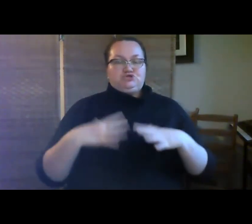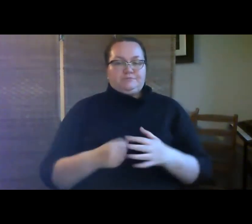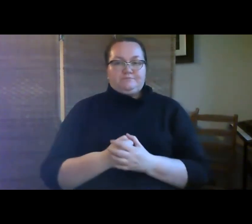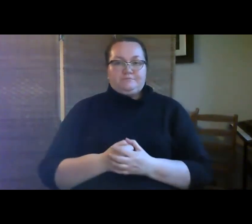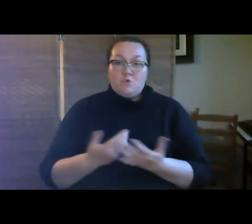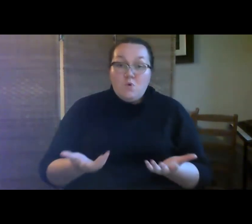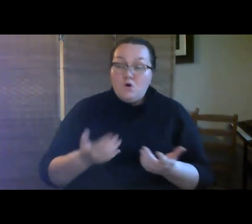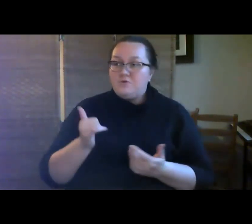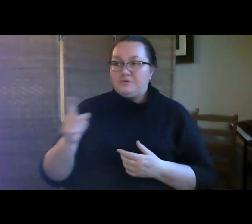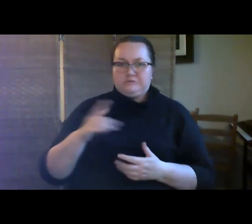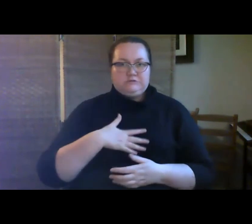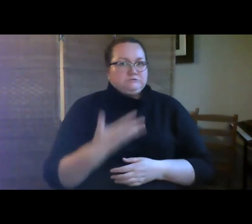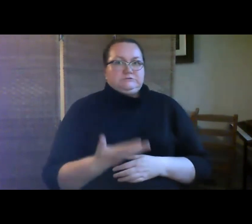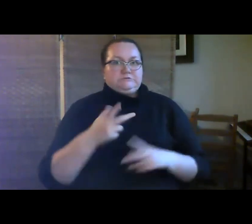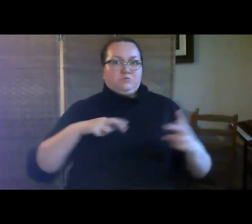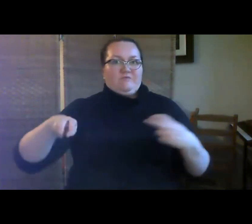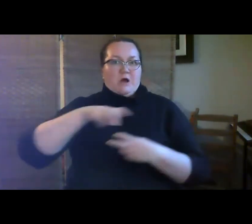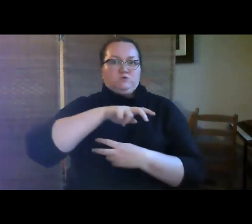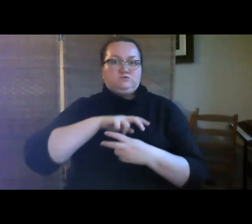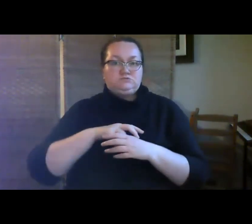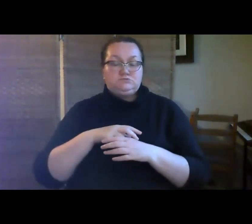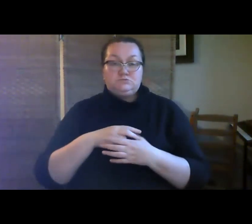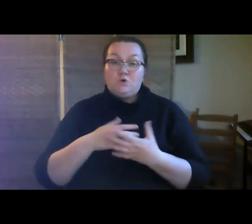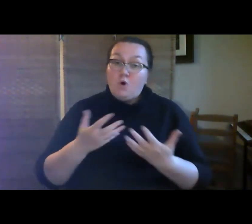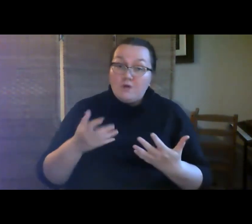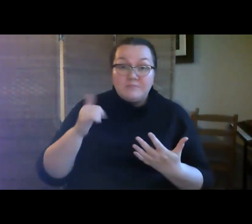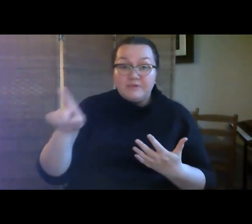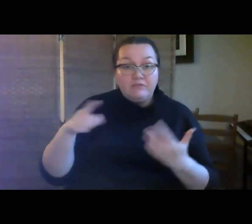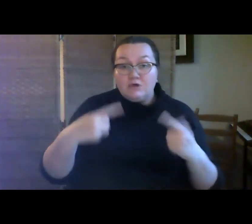they may not be allowed to actually without permission from their boss.